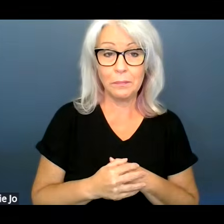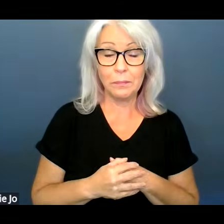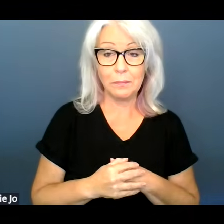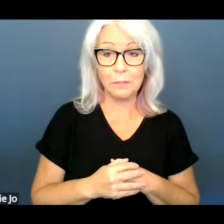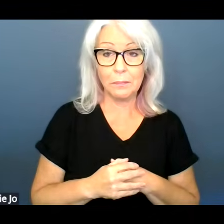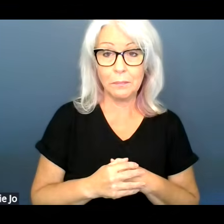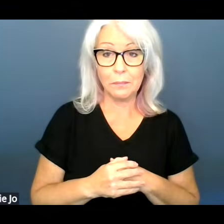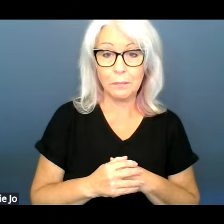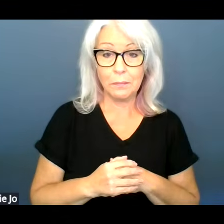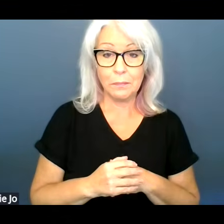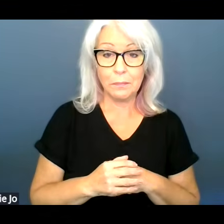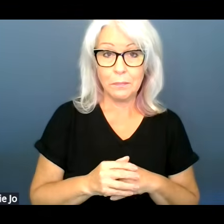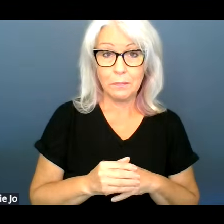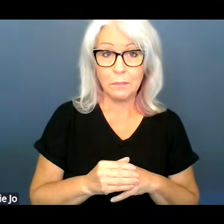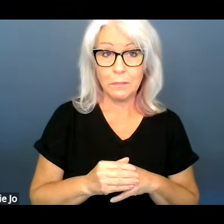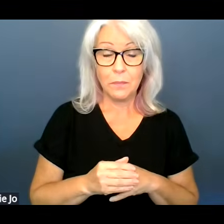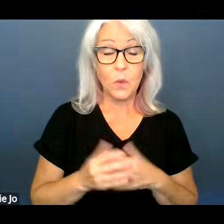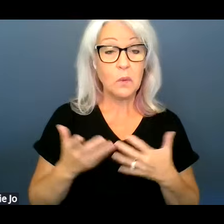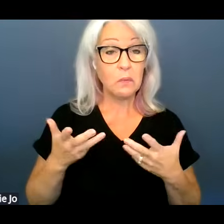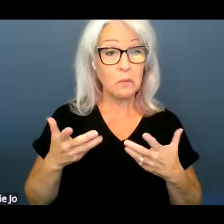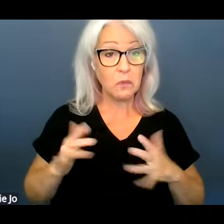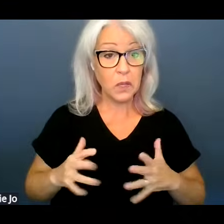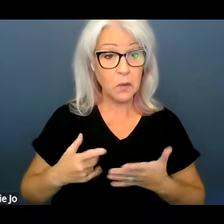We've already talked about the third bullet point.